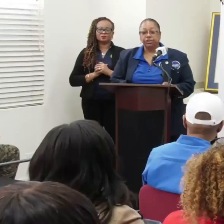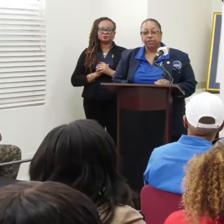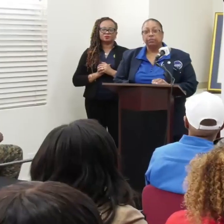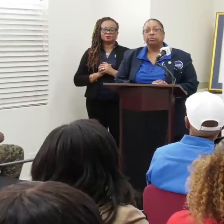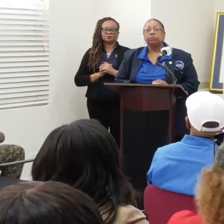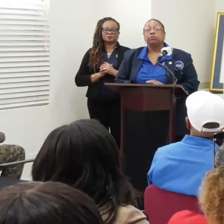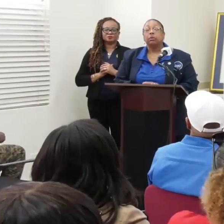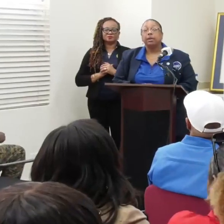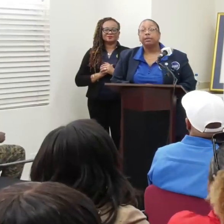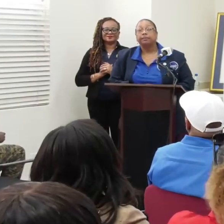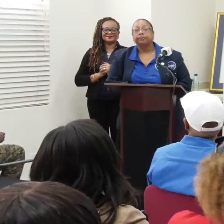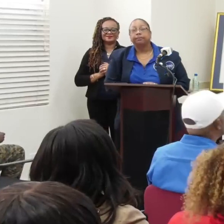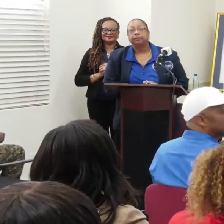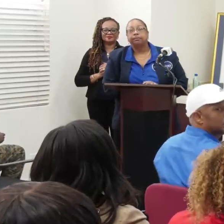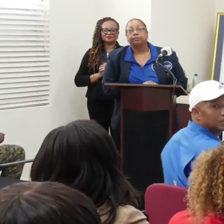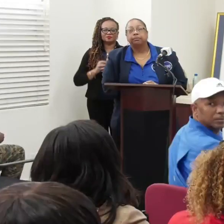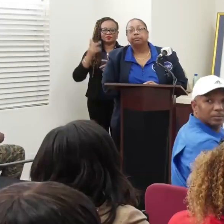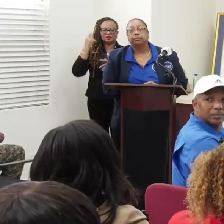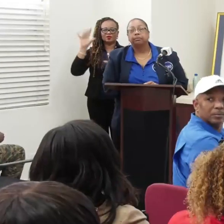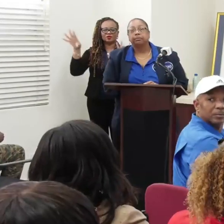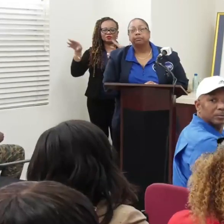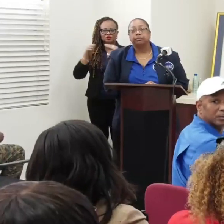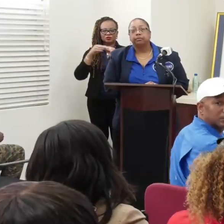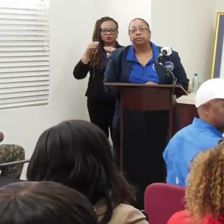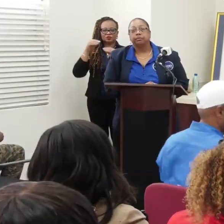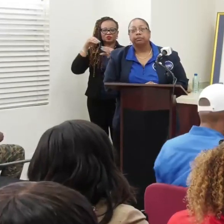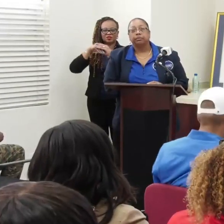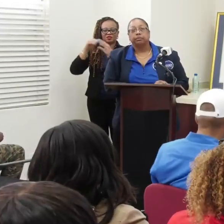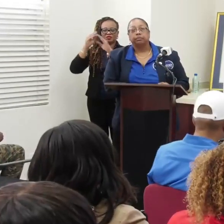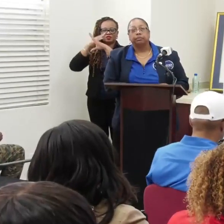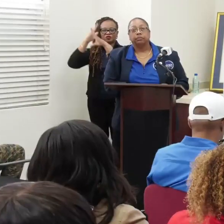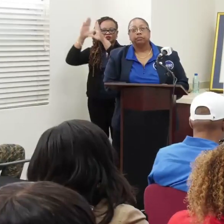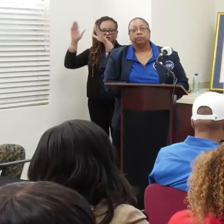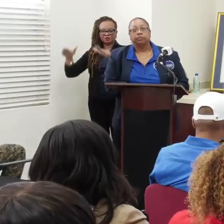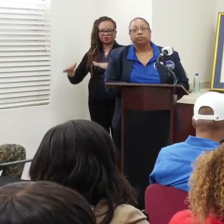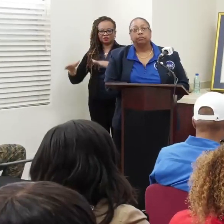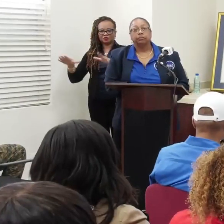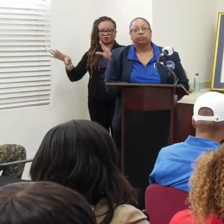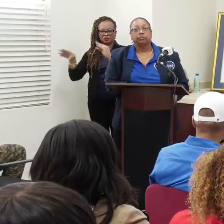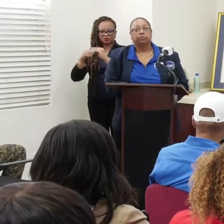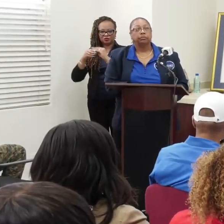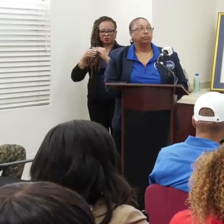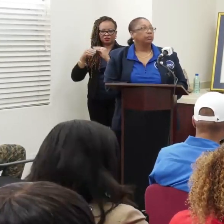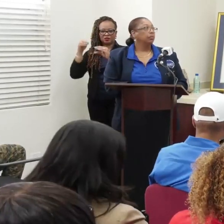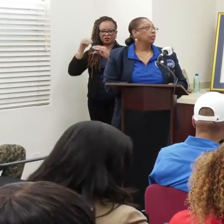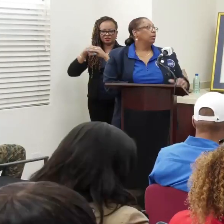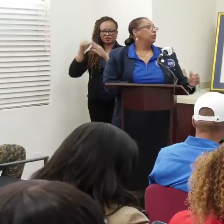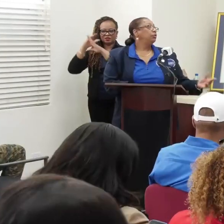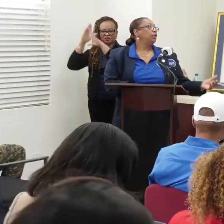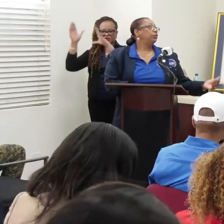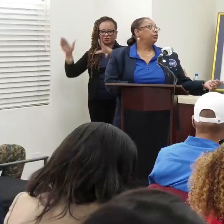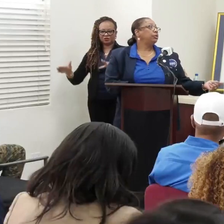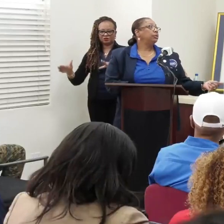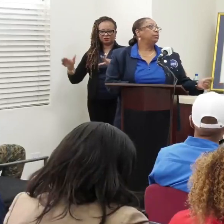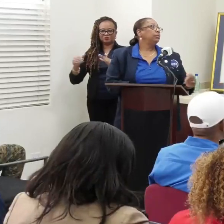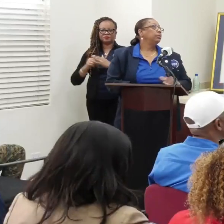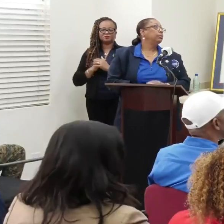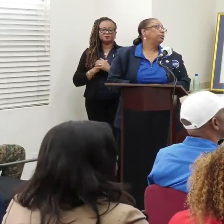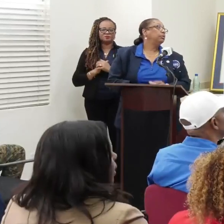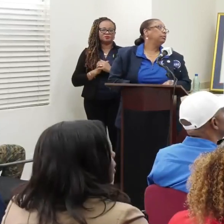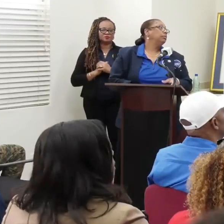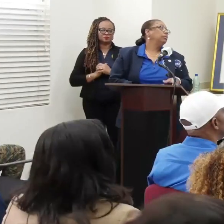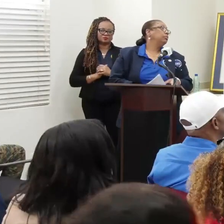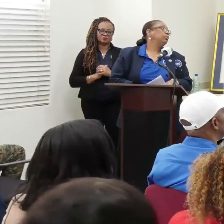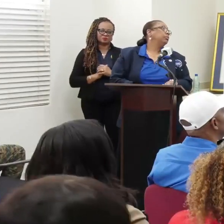Okay, ladies and gentlemen. Go ahead. Sorry, the totals on the shelters, the total amount of people that are in the shelters. Shelters?